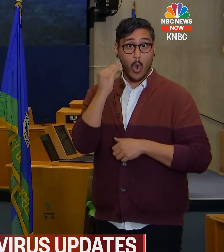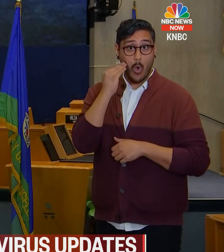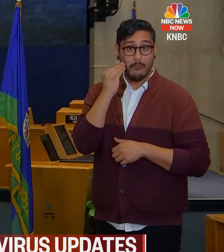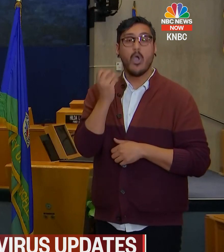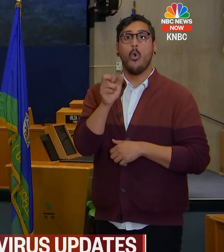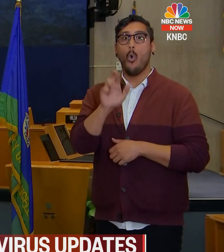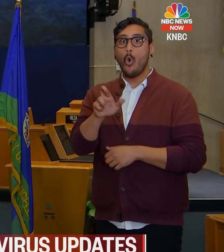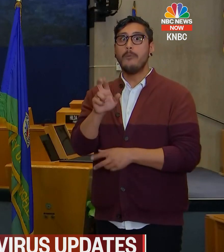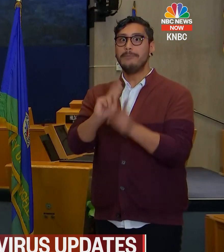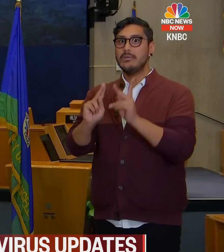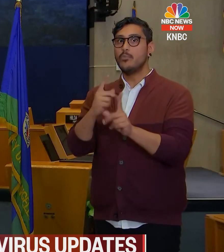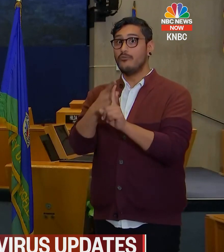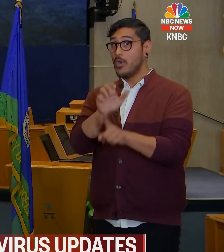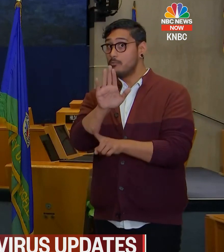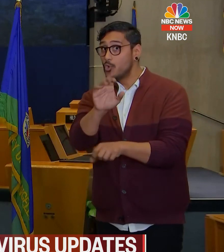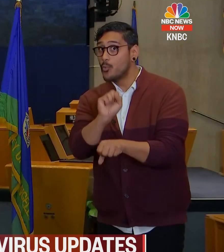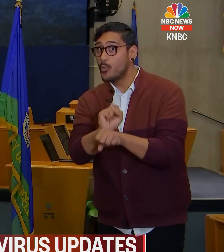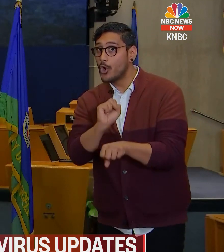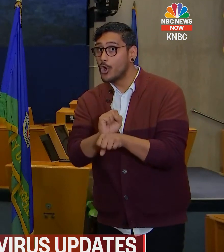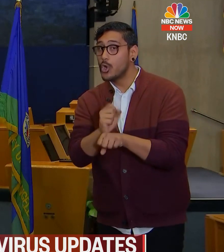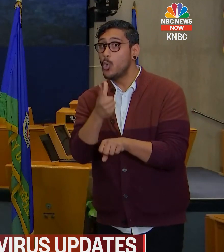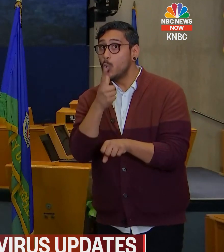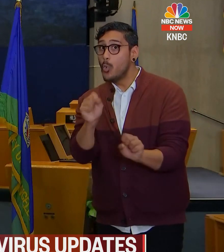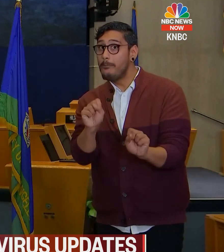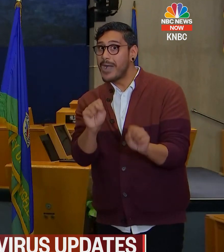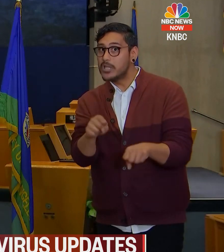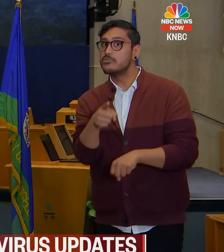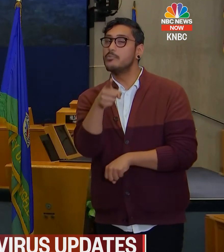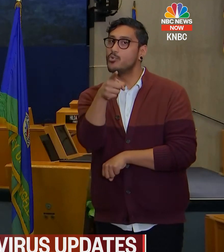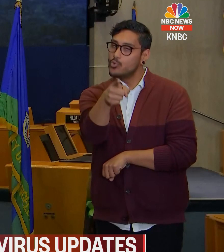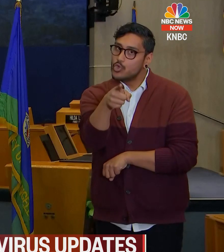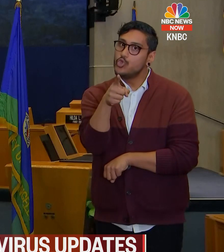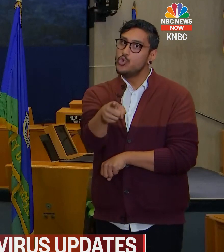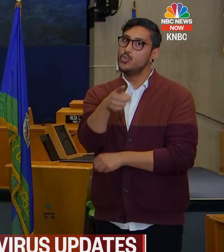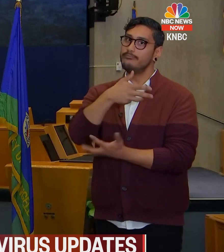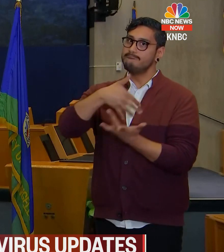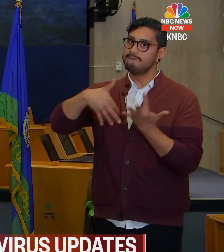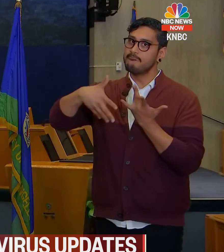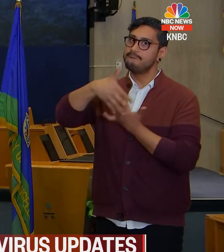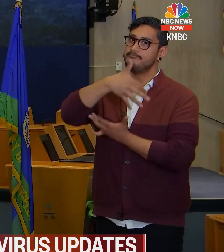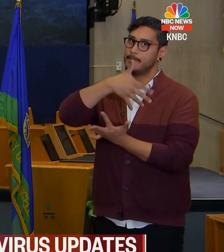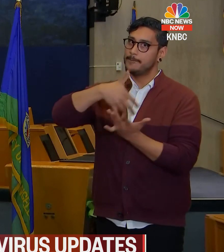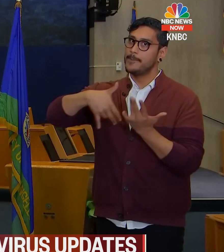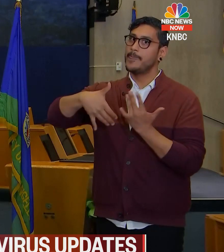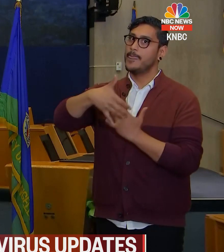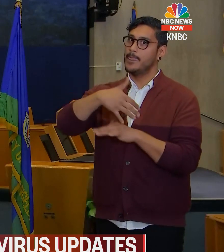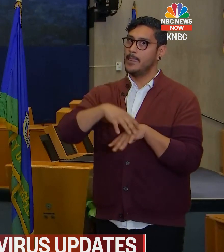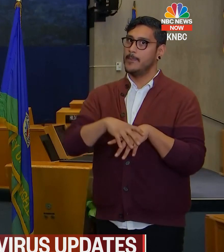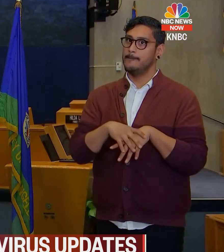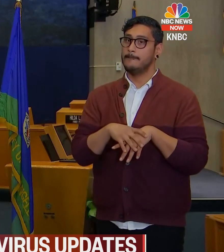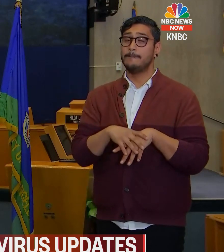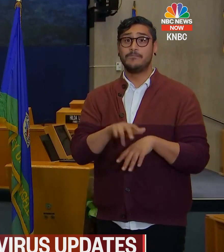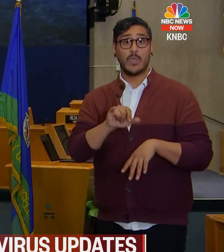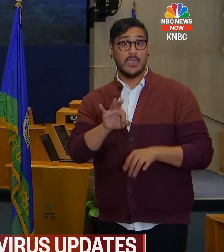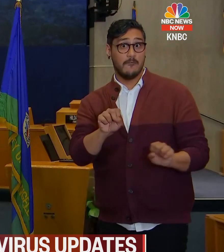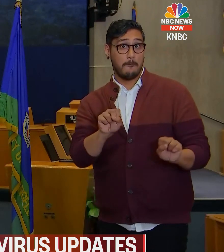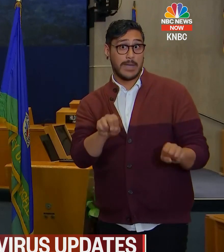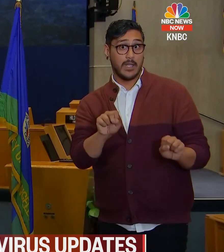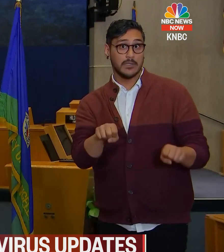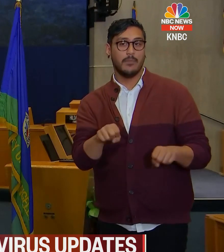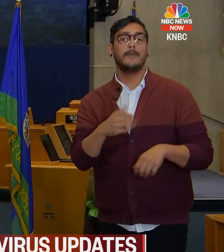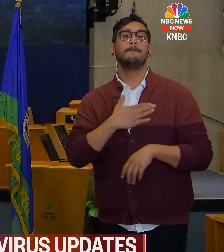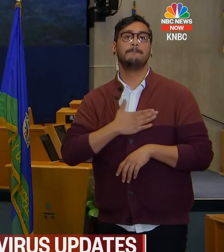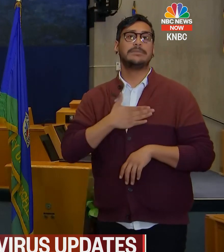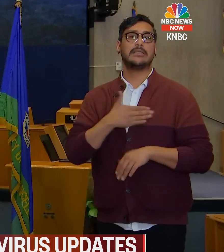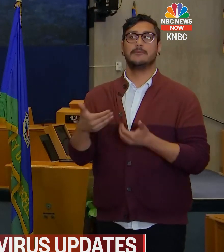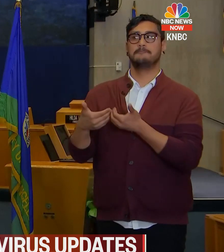if you're an essential worker, with whom you may have shared very close space. As much as possible, you need to stay away from